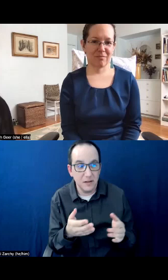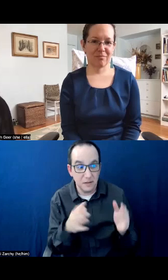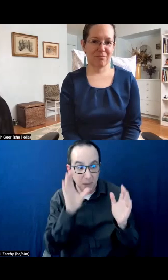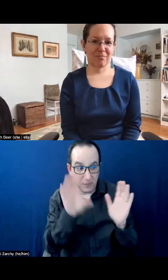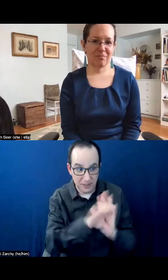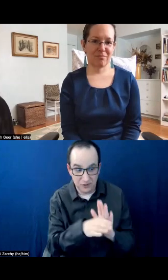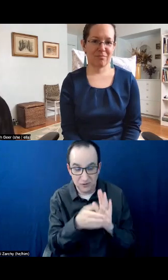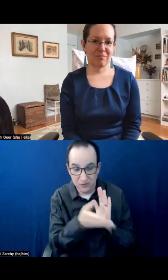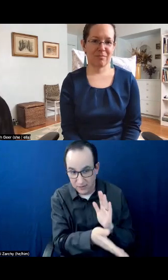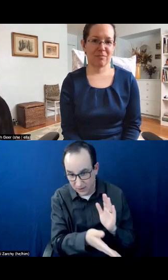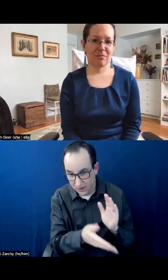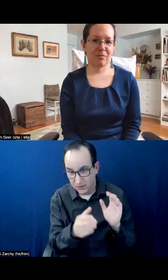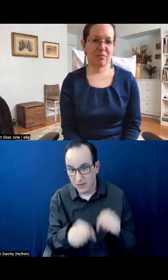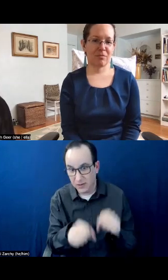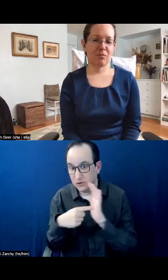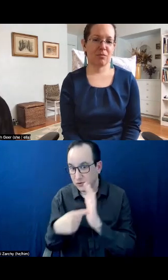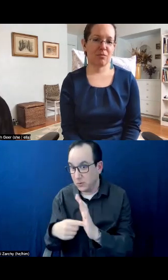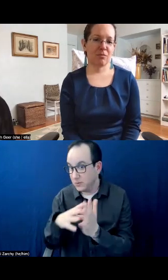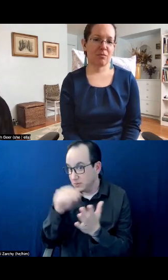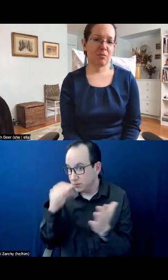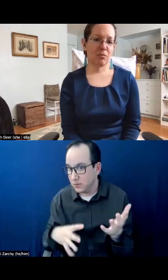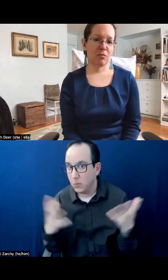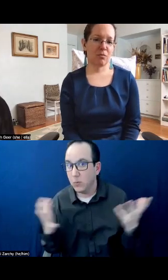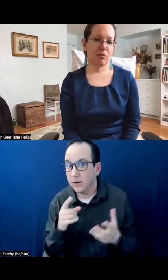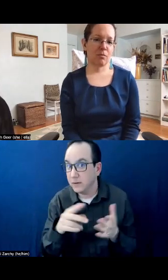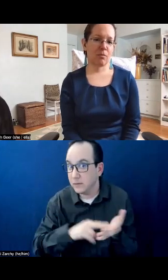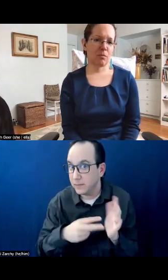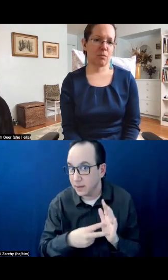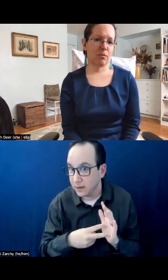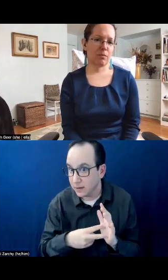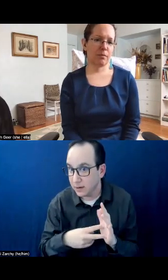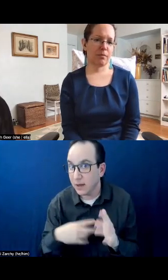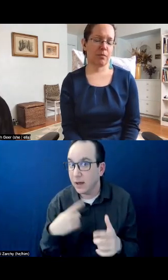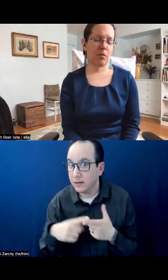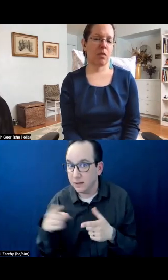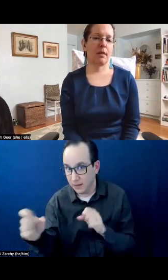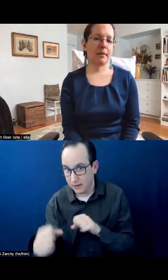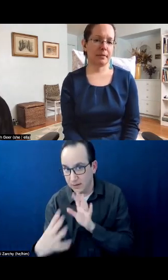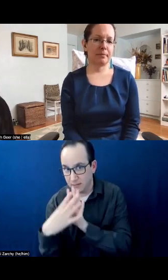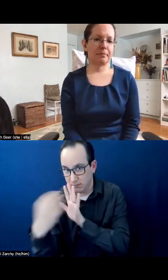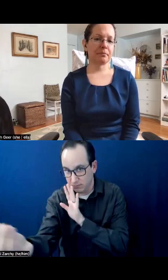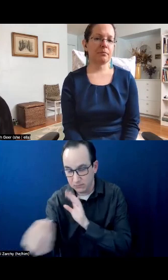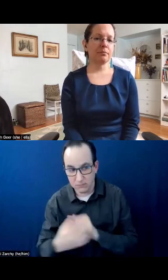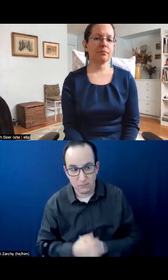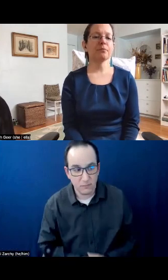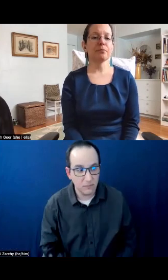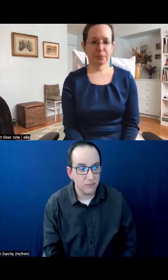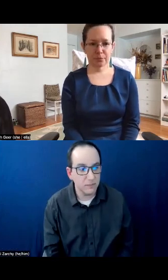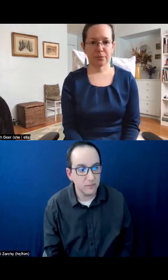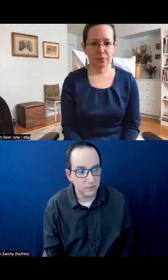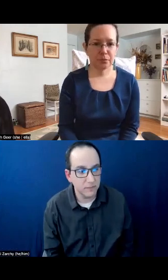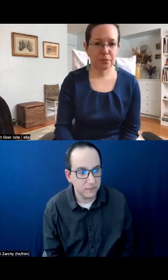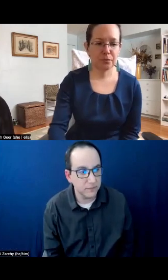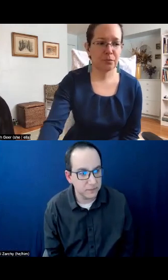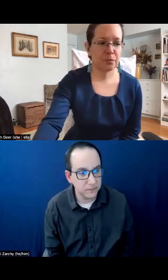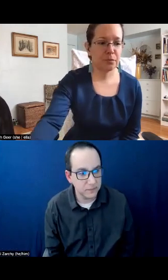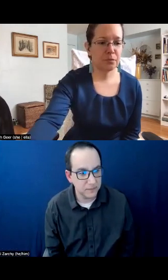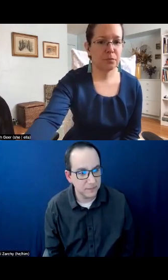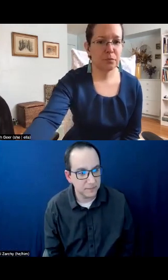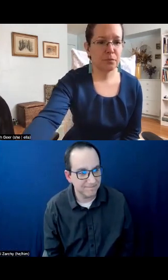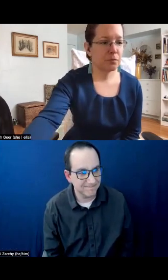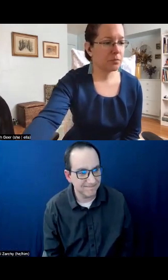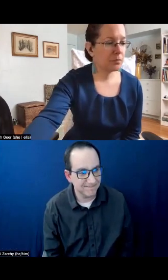it's very clearly shown right here in the illustrations in the book, and you can show that to the students of what this means, and they can copy